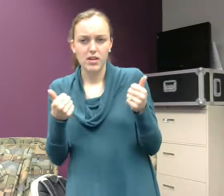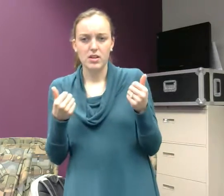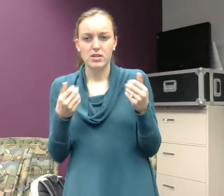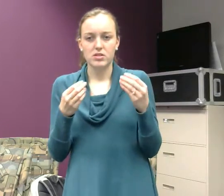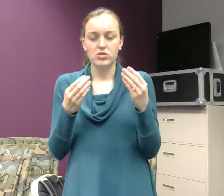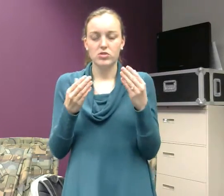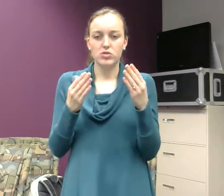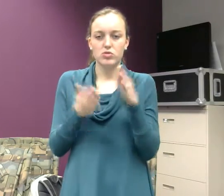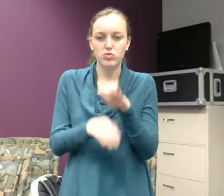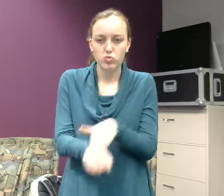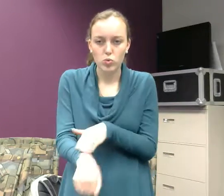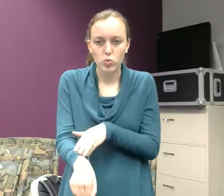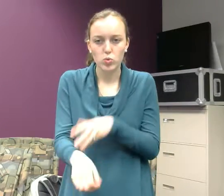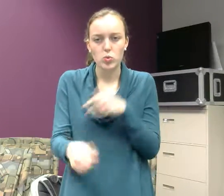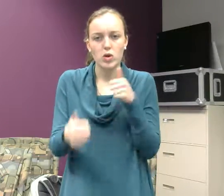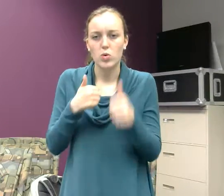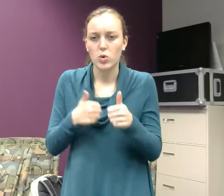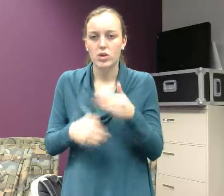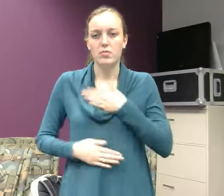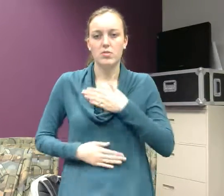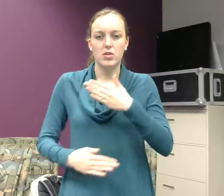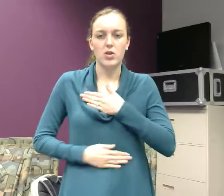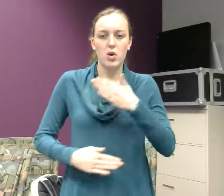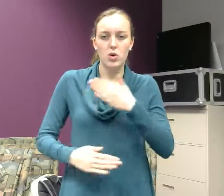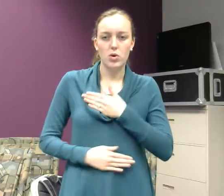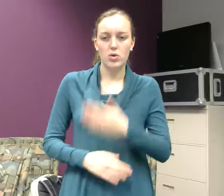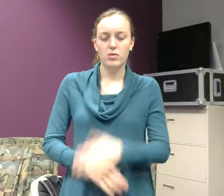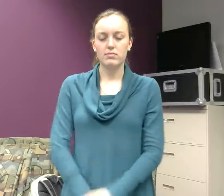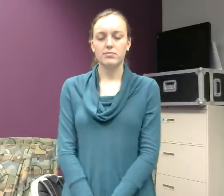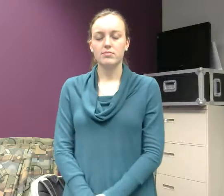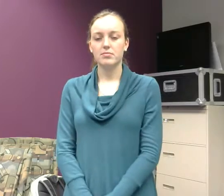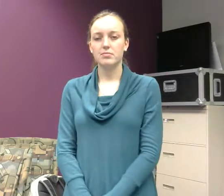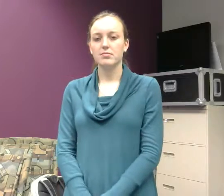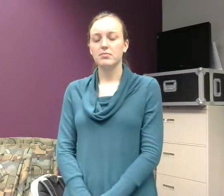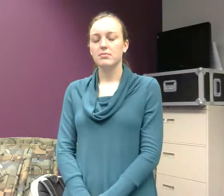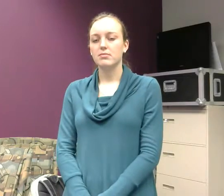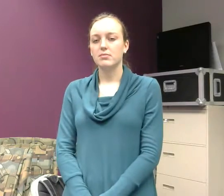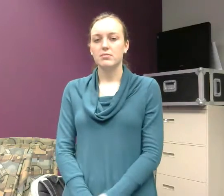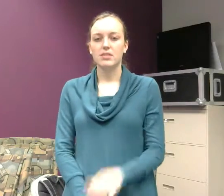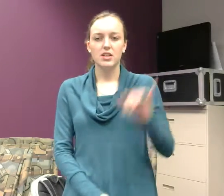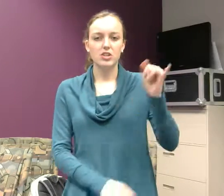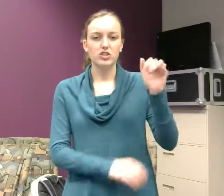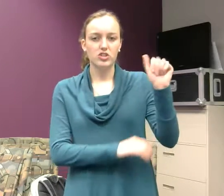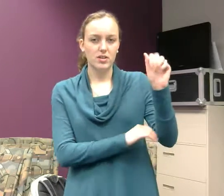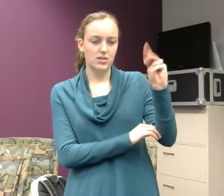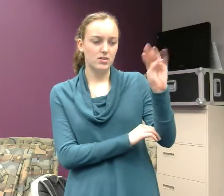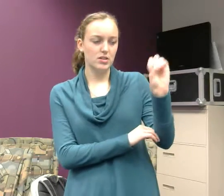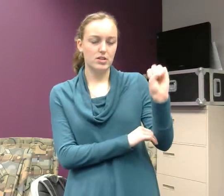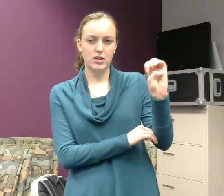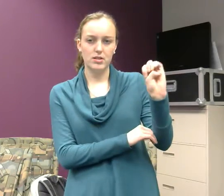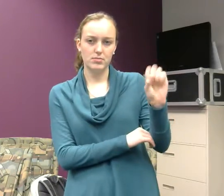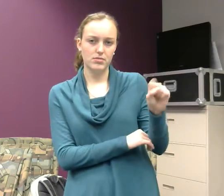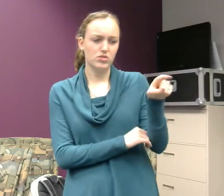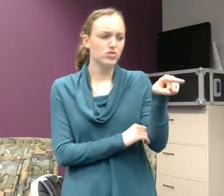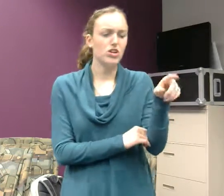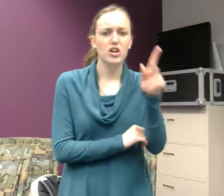out. Right? So with your partners, James, make sure you're working with Shirley. And with our partners, then we will